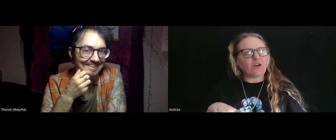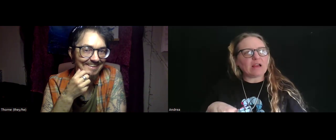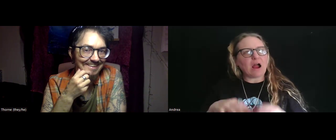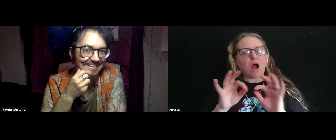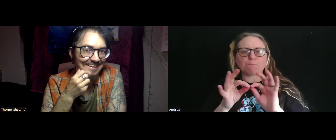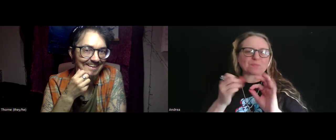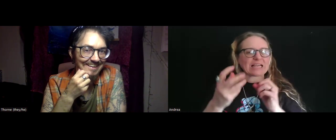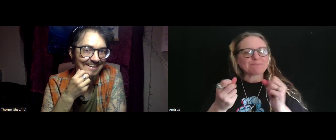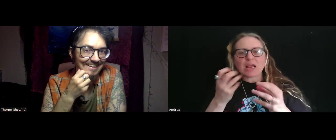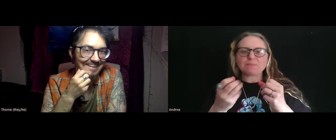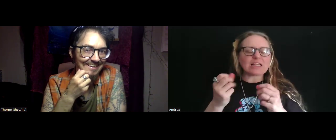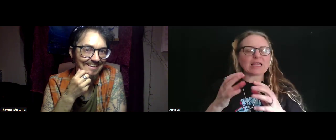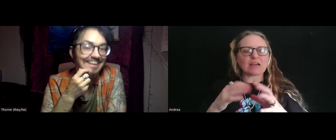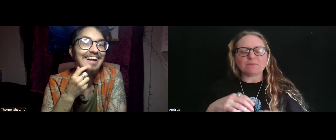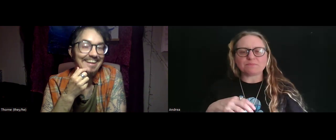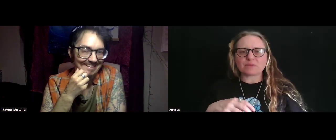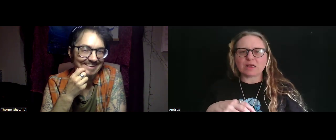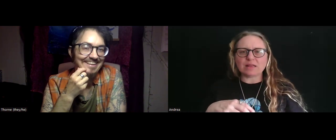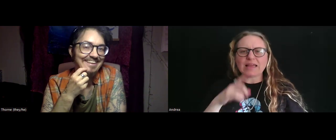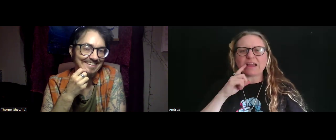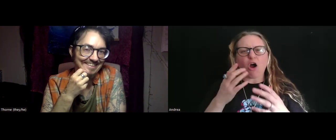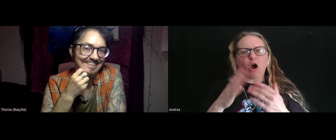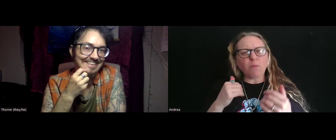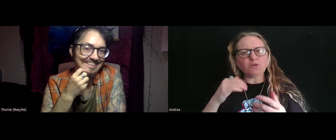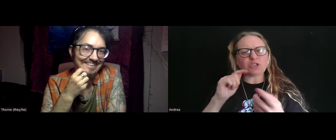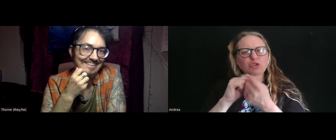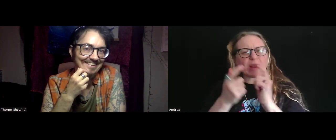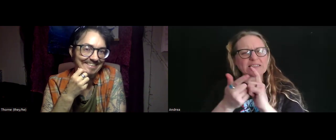very like like almost